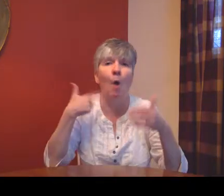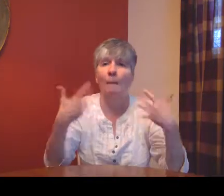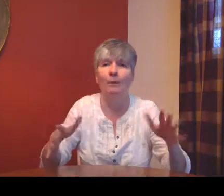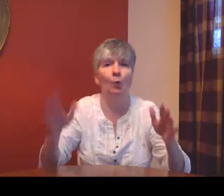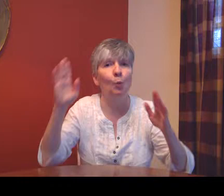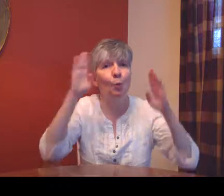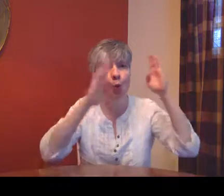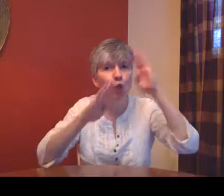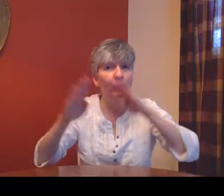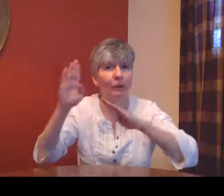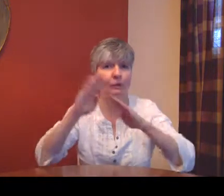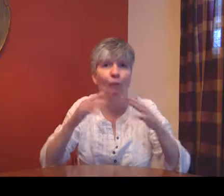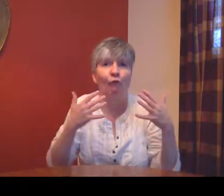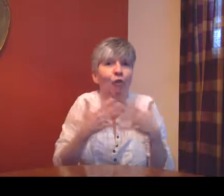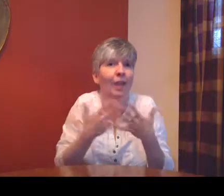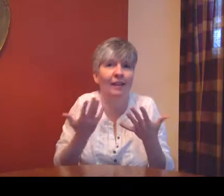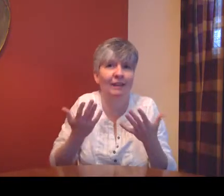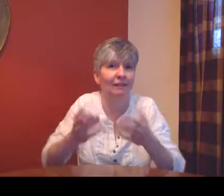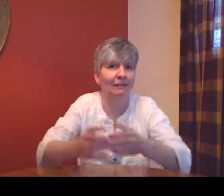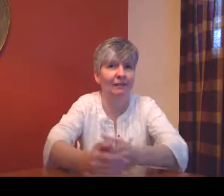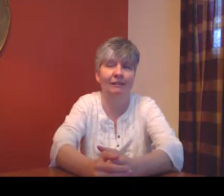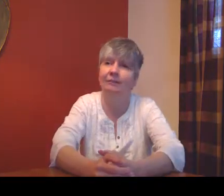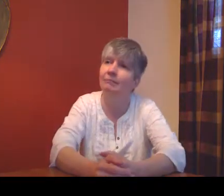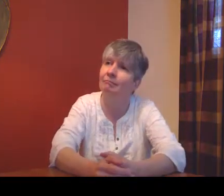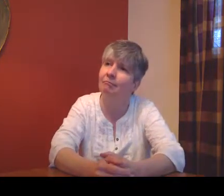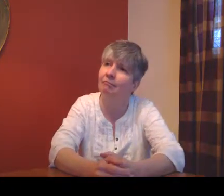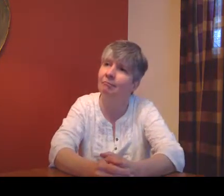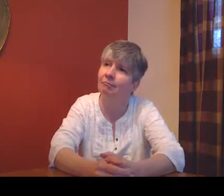Maybe she didn't want me to worry, to be afraid.